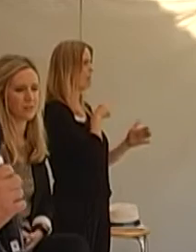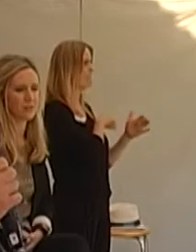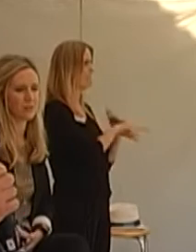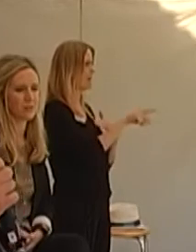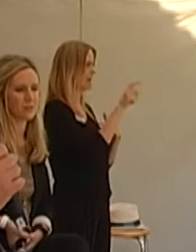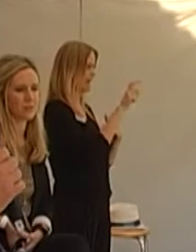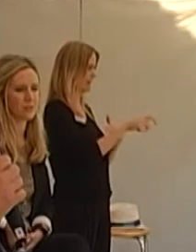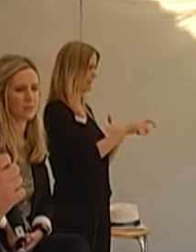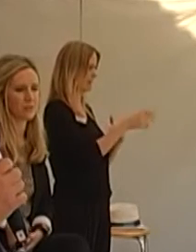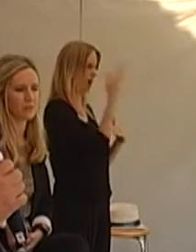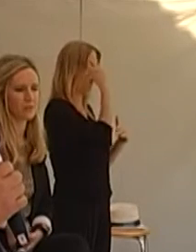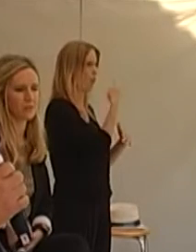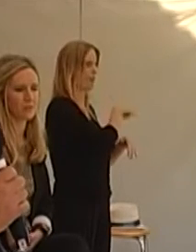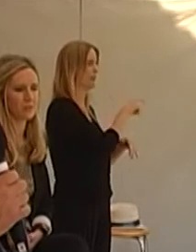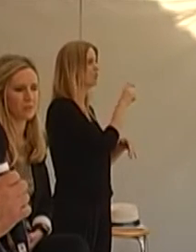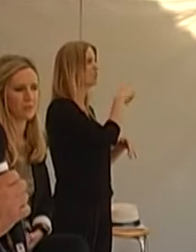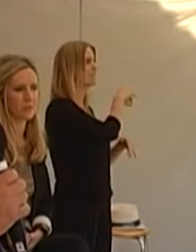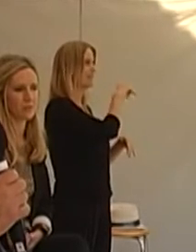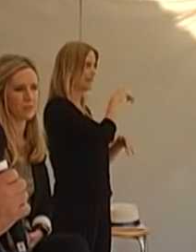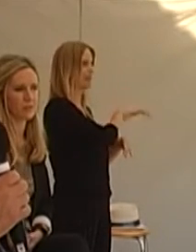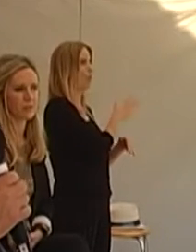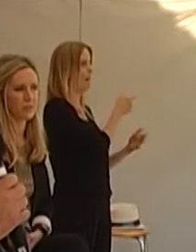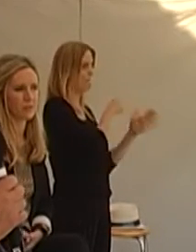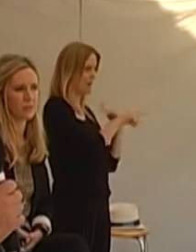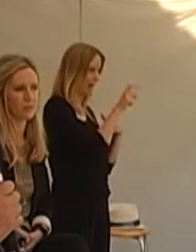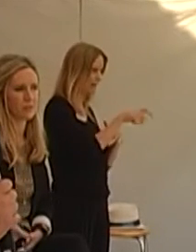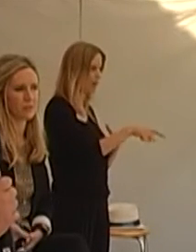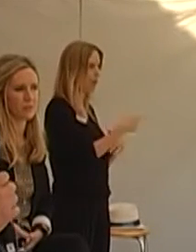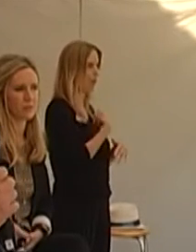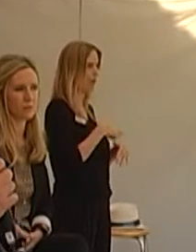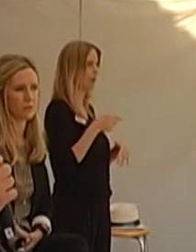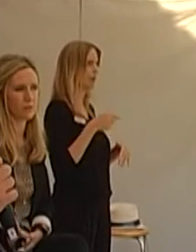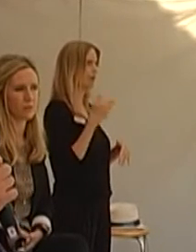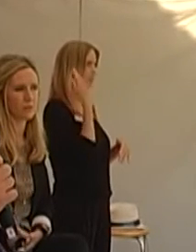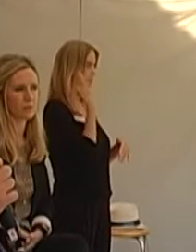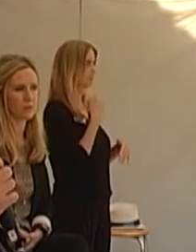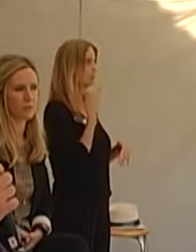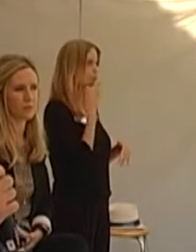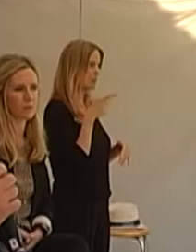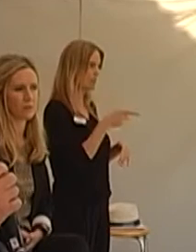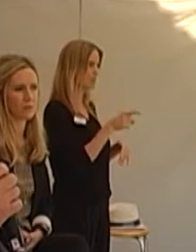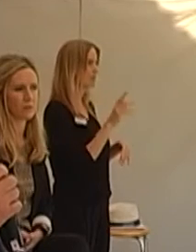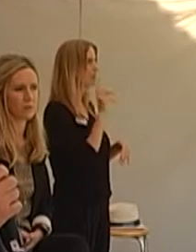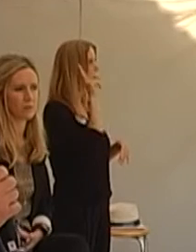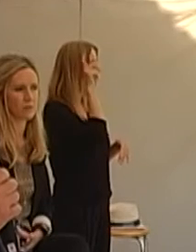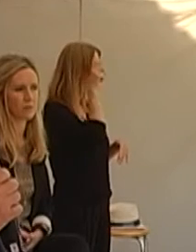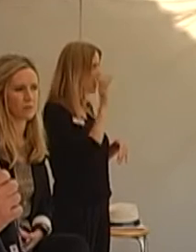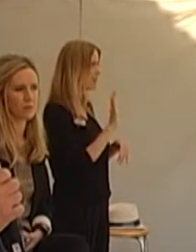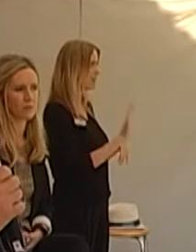from Chile. He said once, when I asked him what he thought about